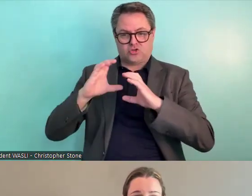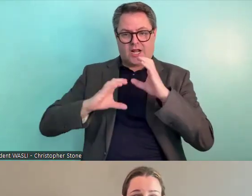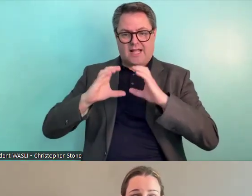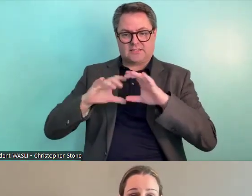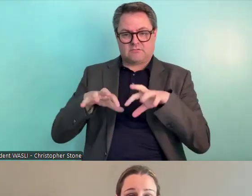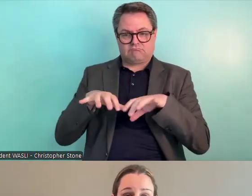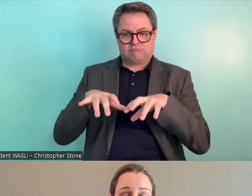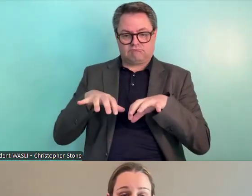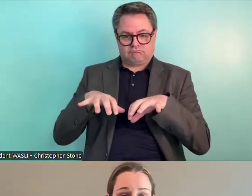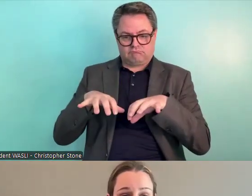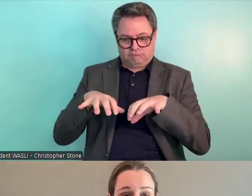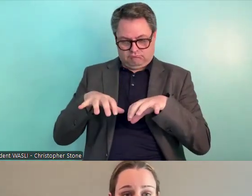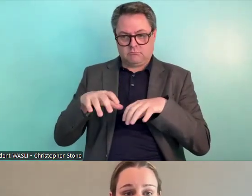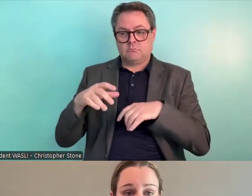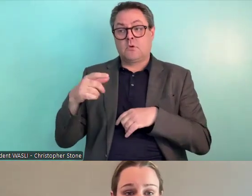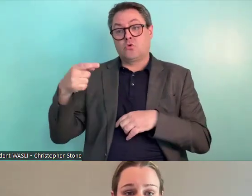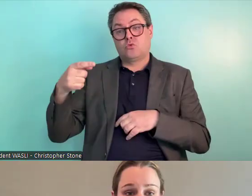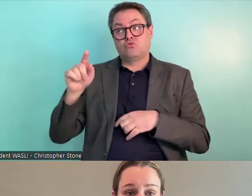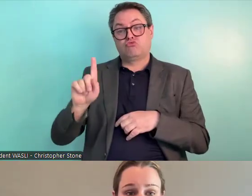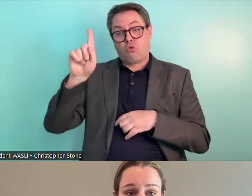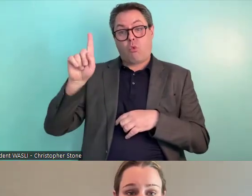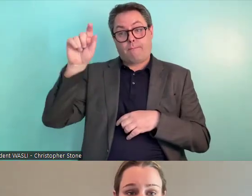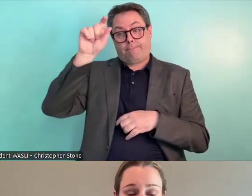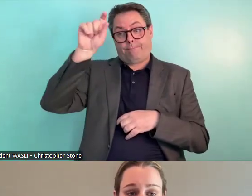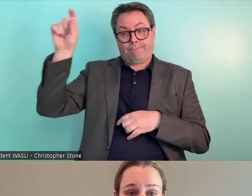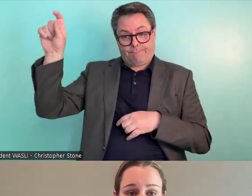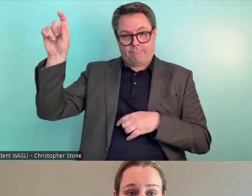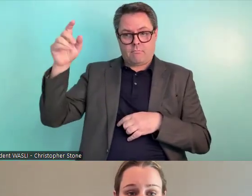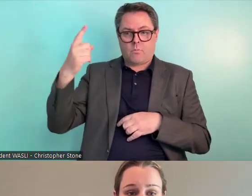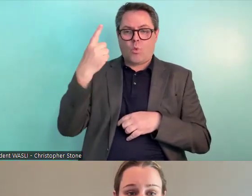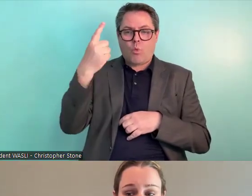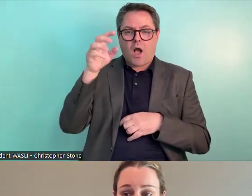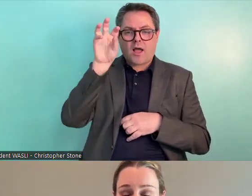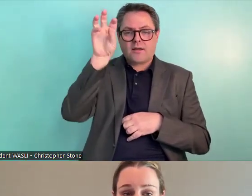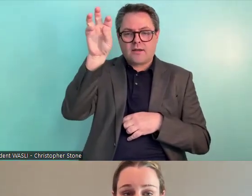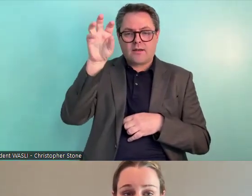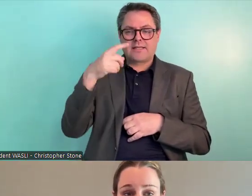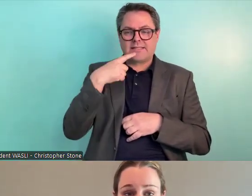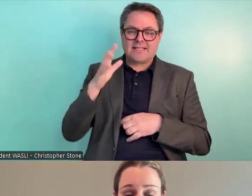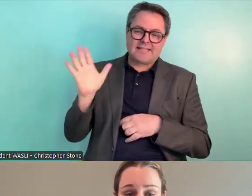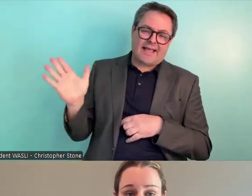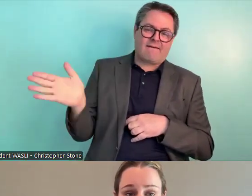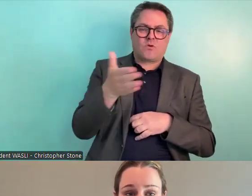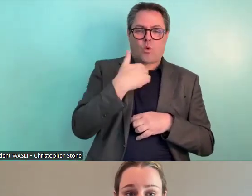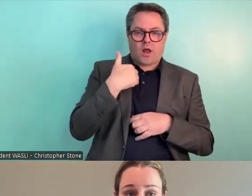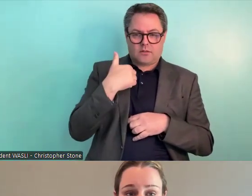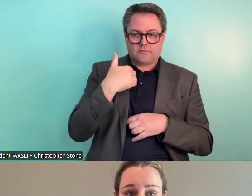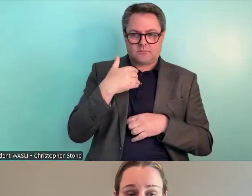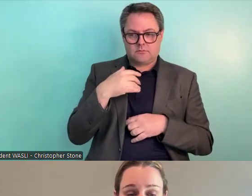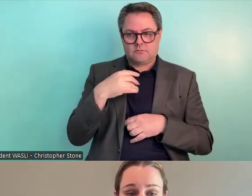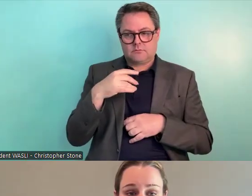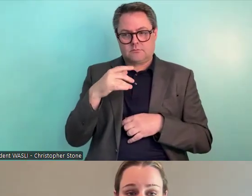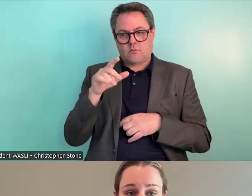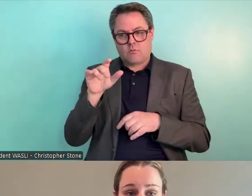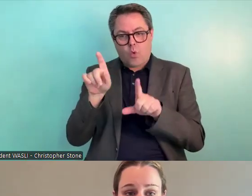If you open up your chat options within Zoom, then in that chat function, you'll see